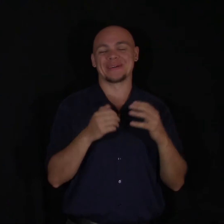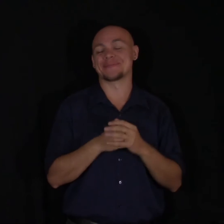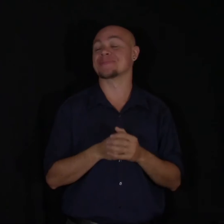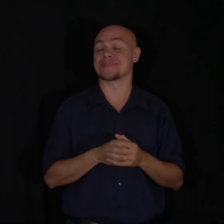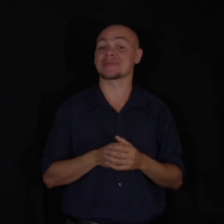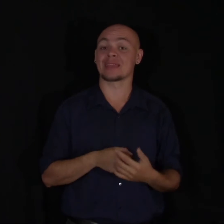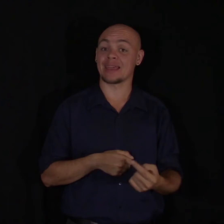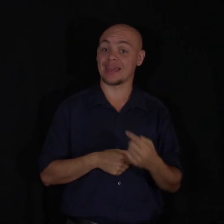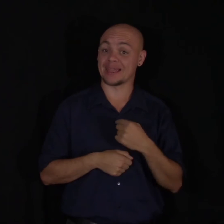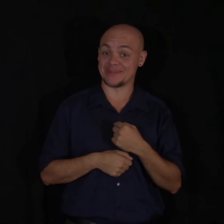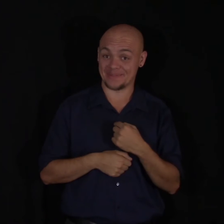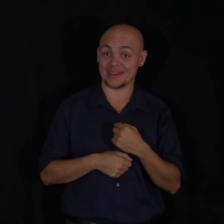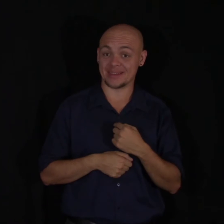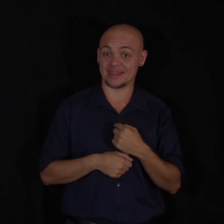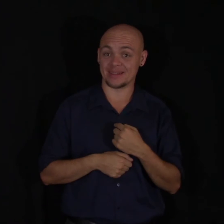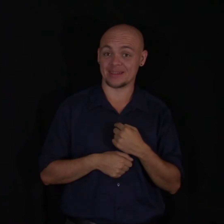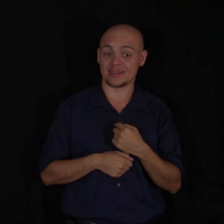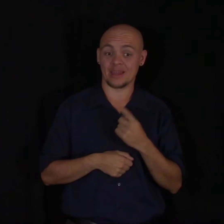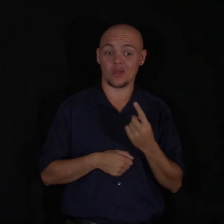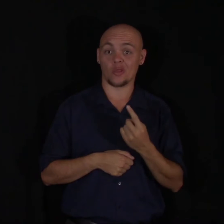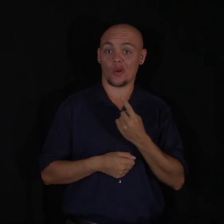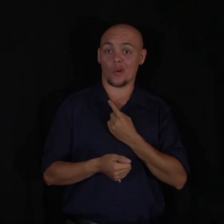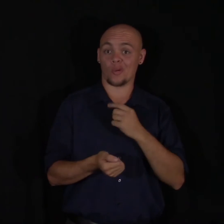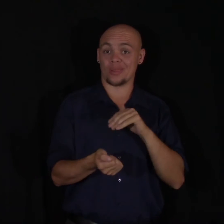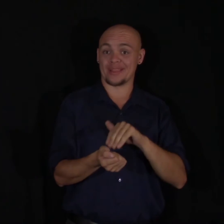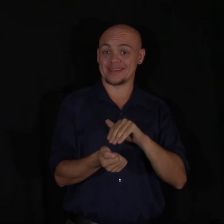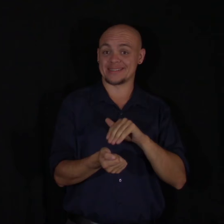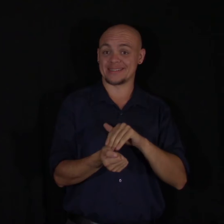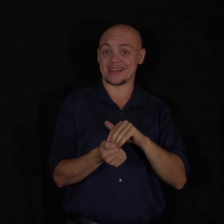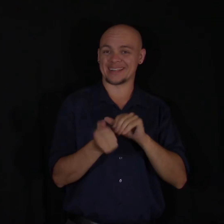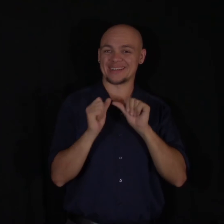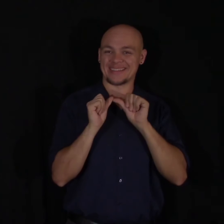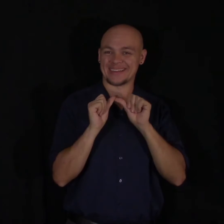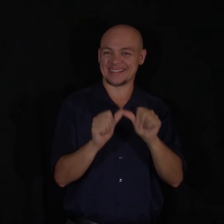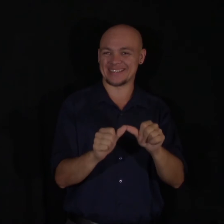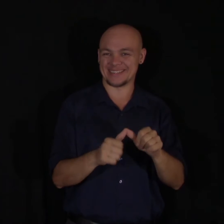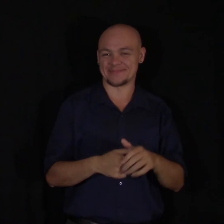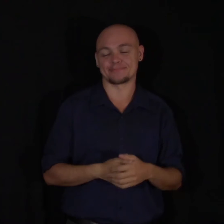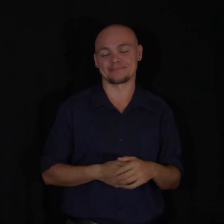And I am the only doctor that remains.